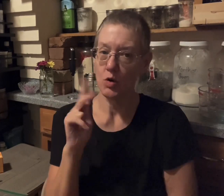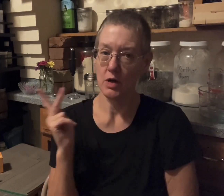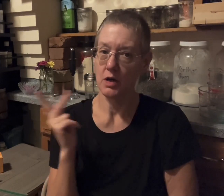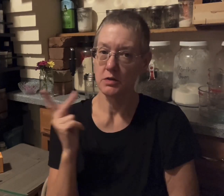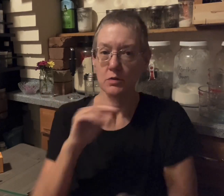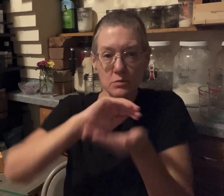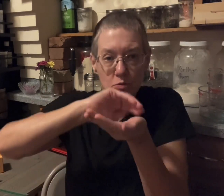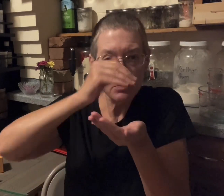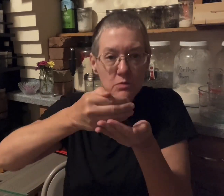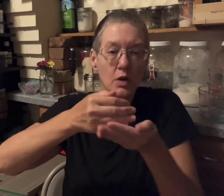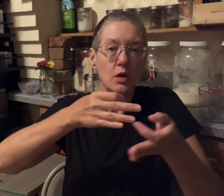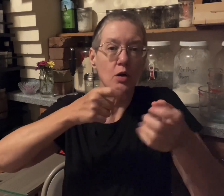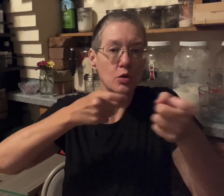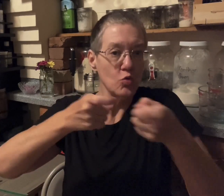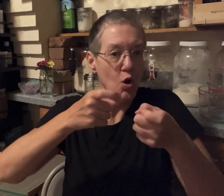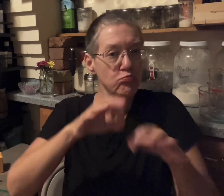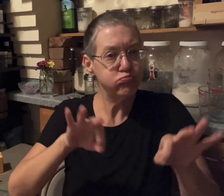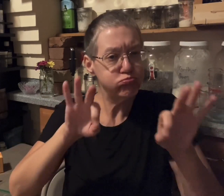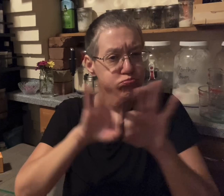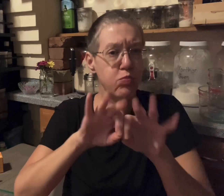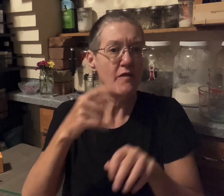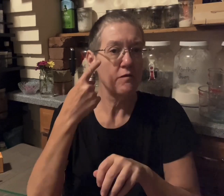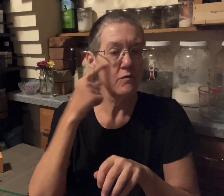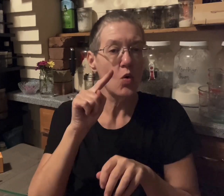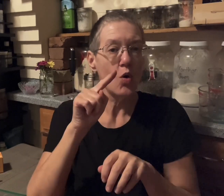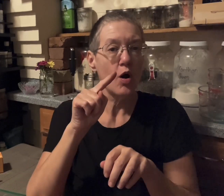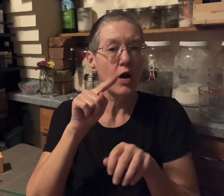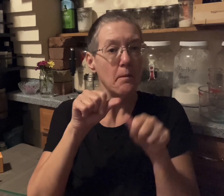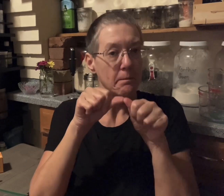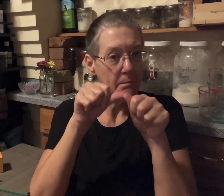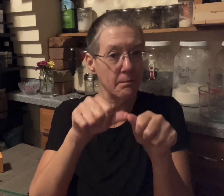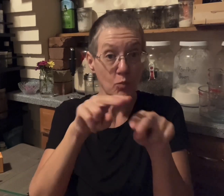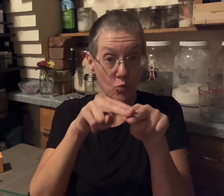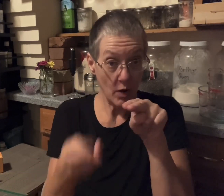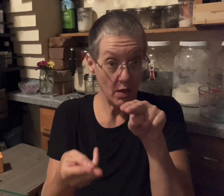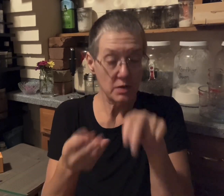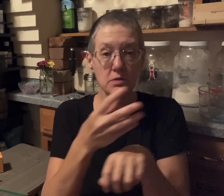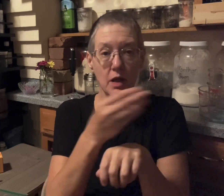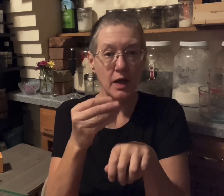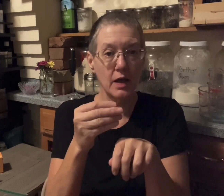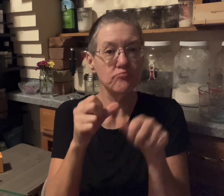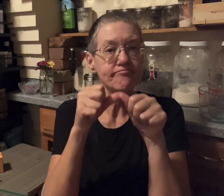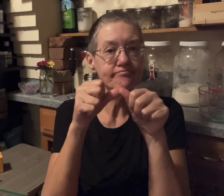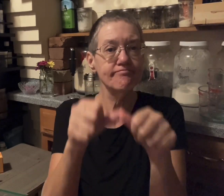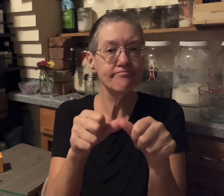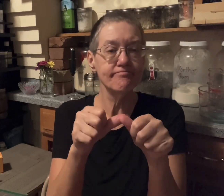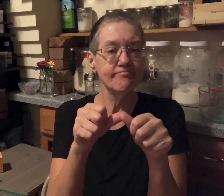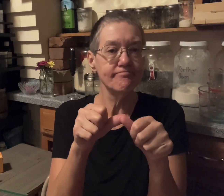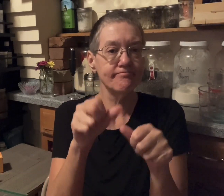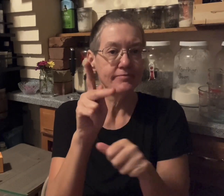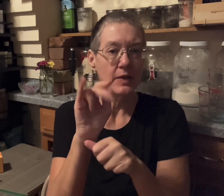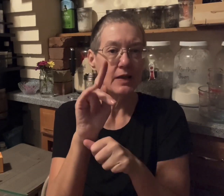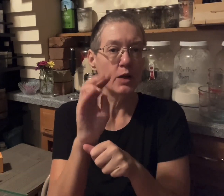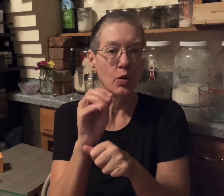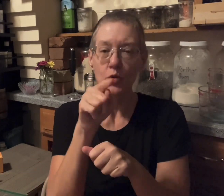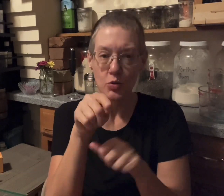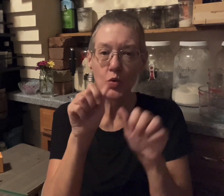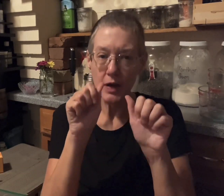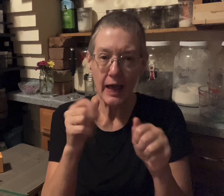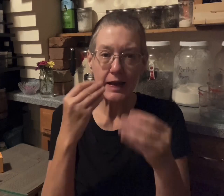in individual serving sizes because portion control is important for us. It's important for maintaining weight loss